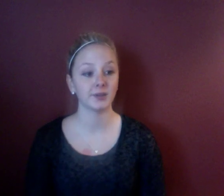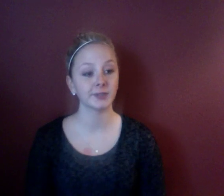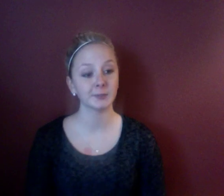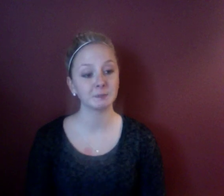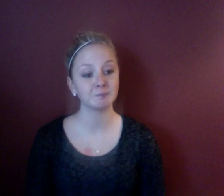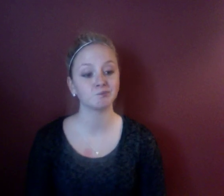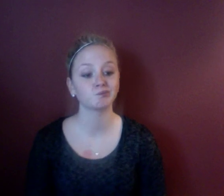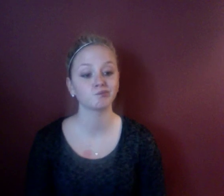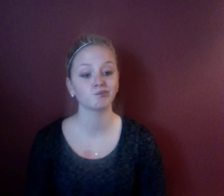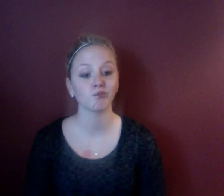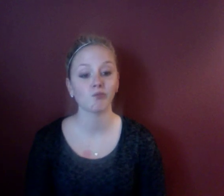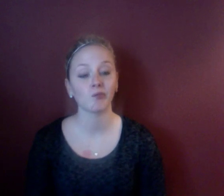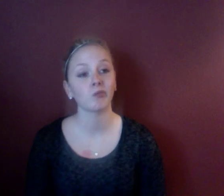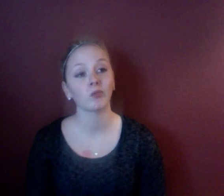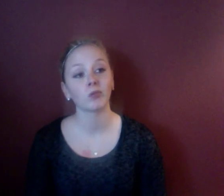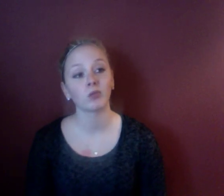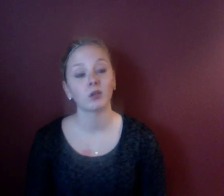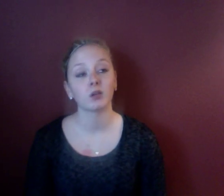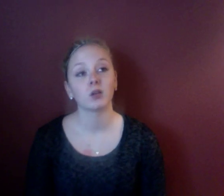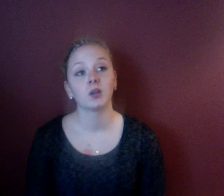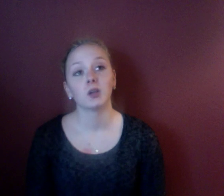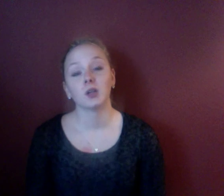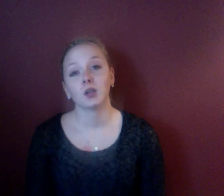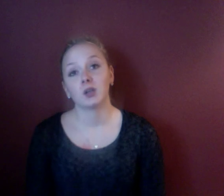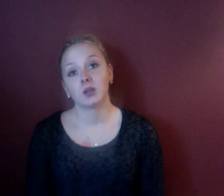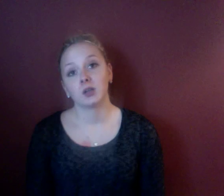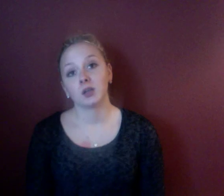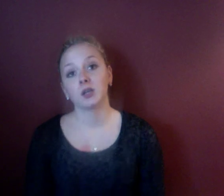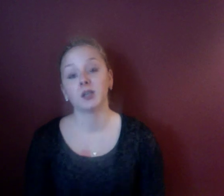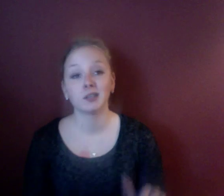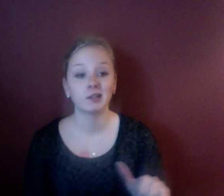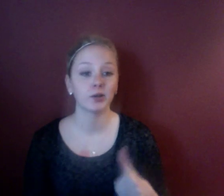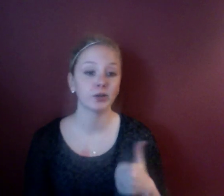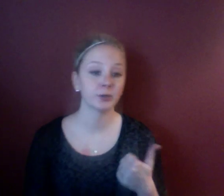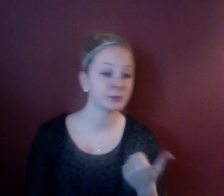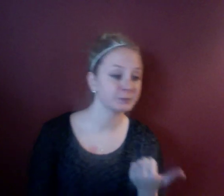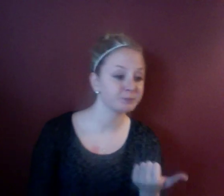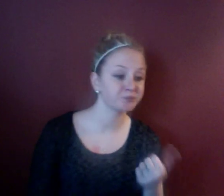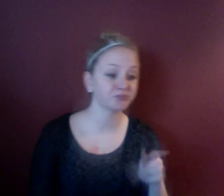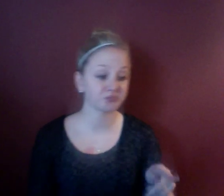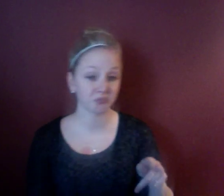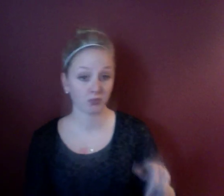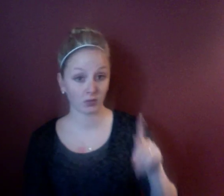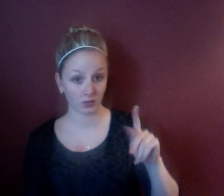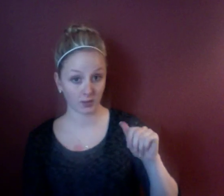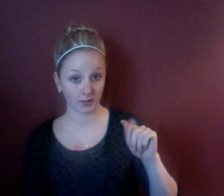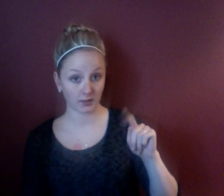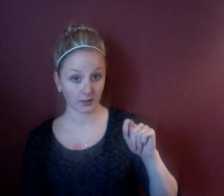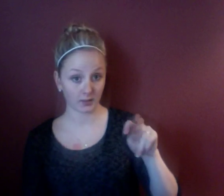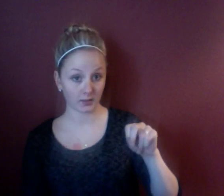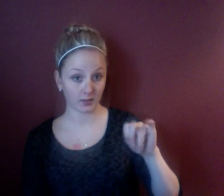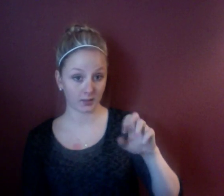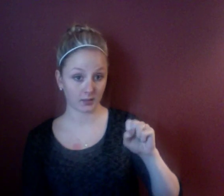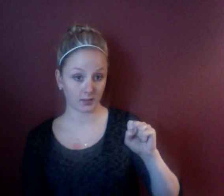that's from the 40s, and I have these platform slipper shoes I just picked up somewhere.